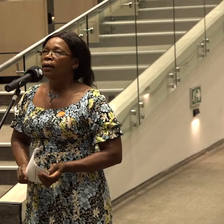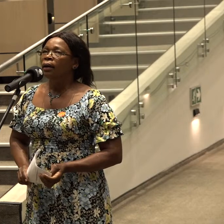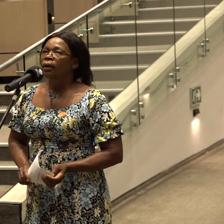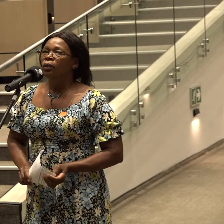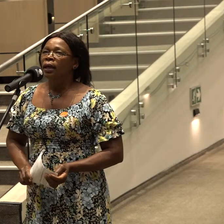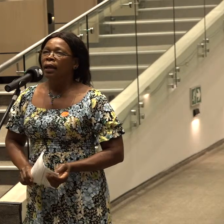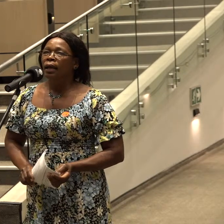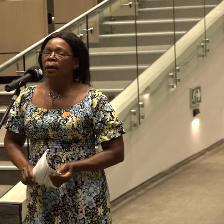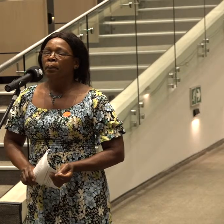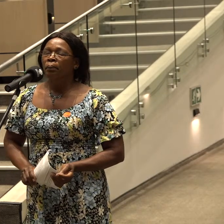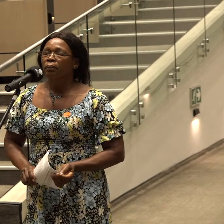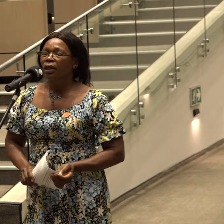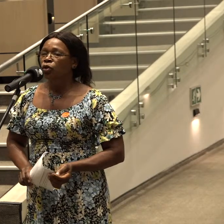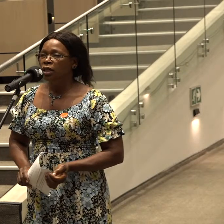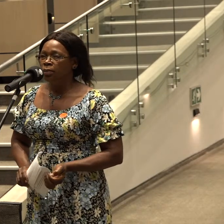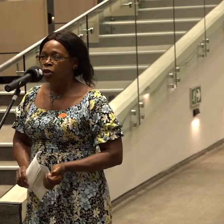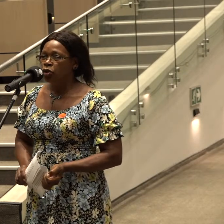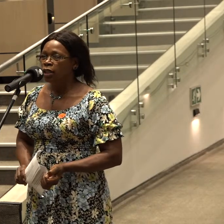foreign